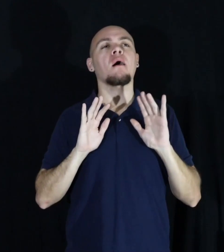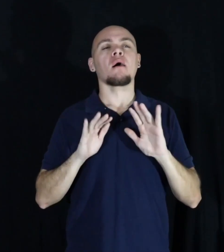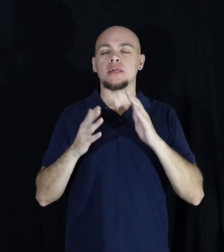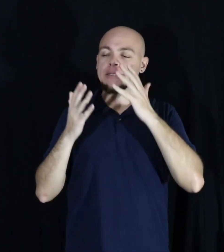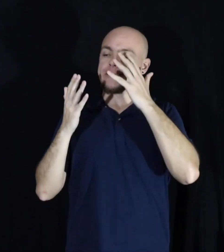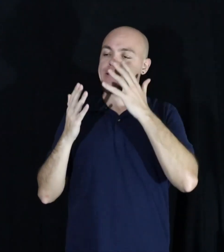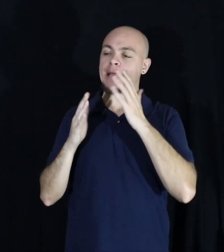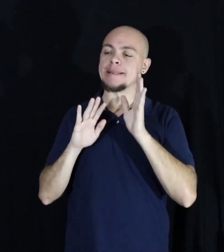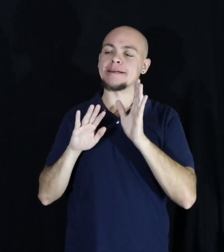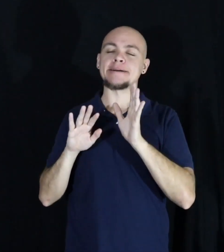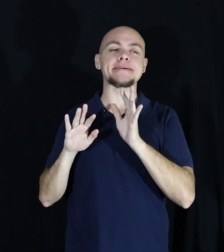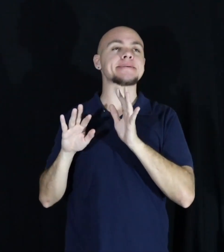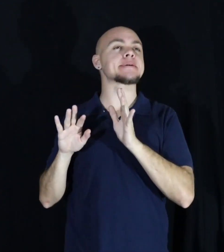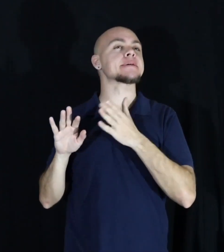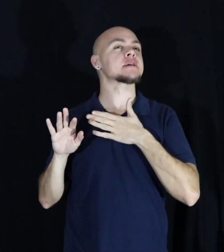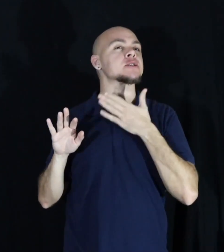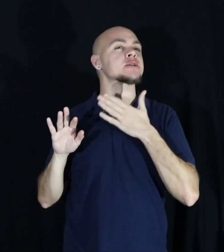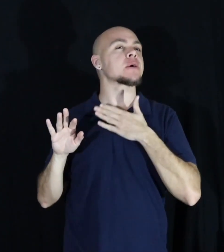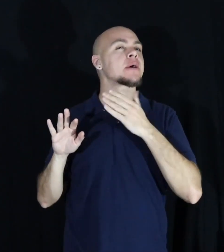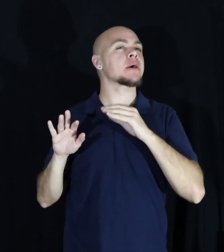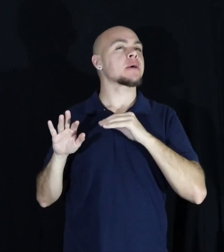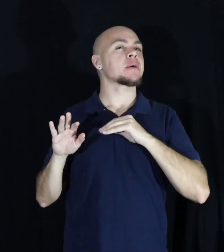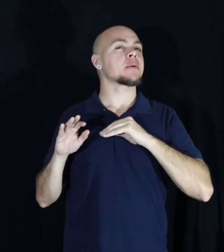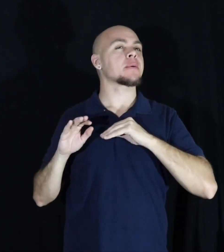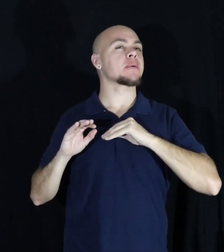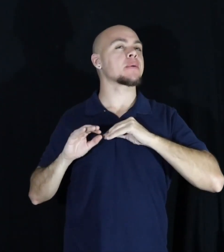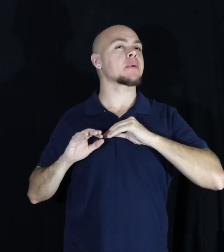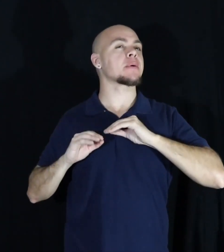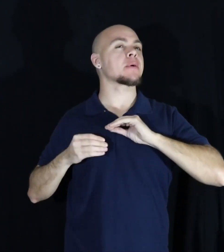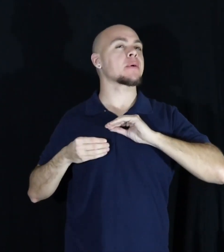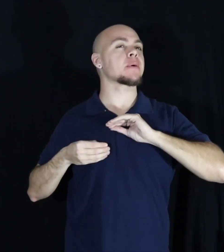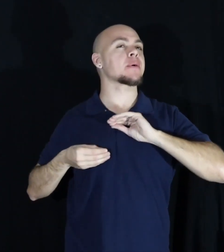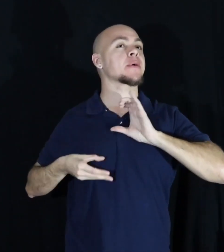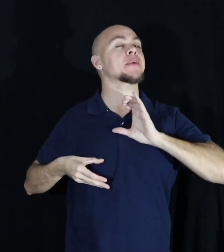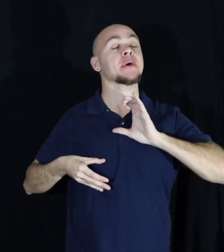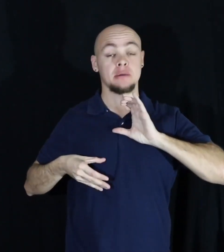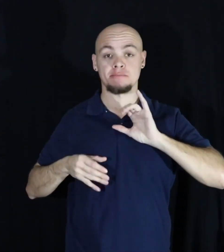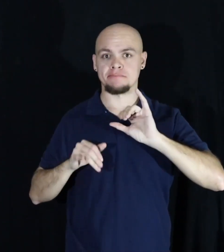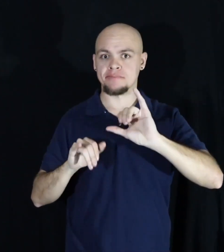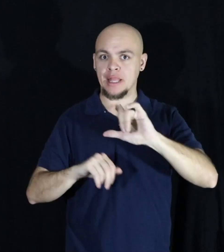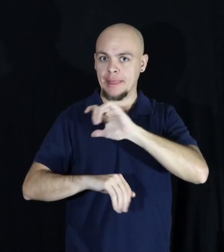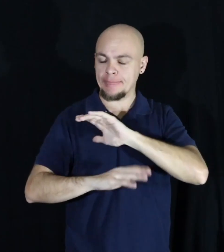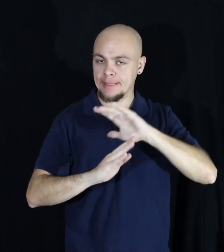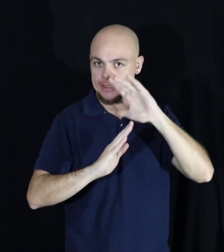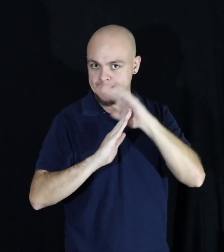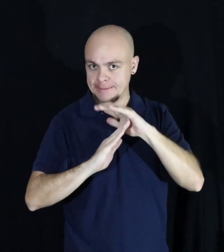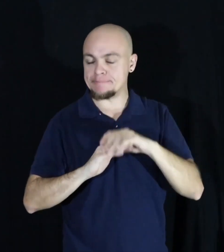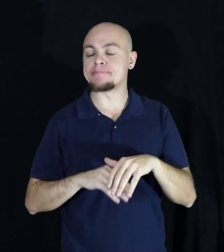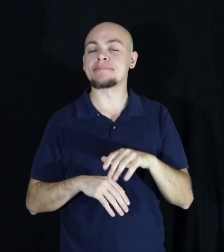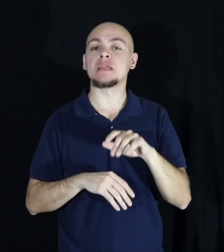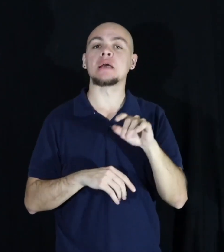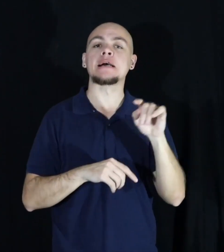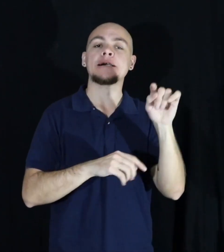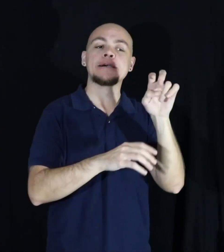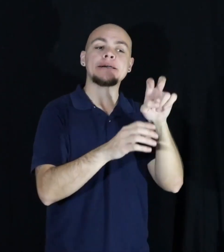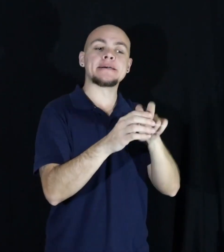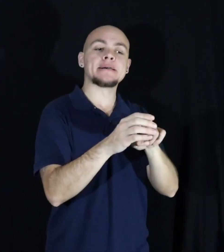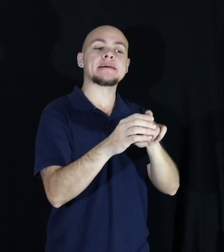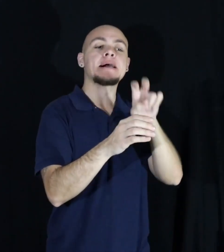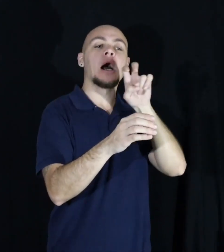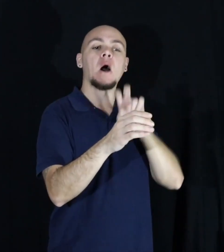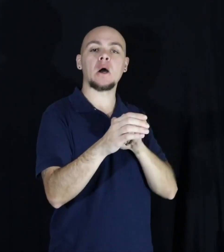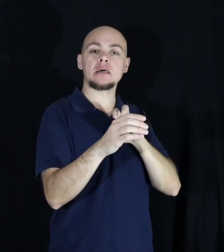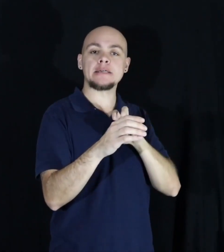sadness to create the joy that I felt at the top. I believe that a retreat into nature can